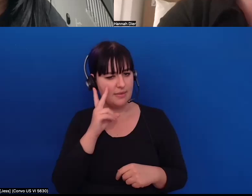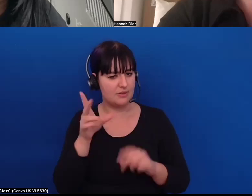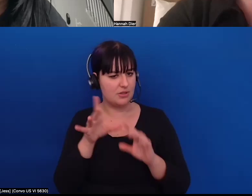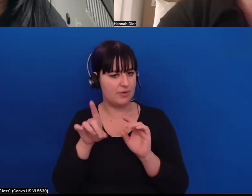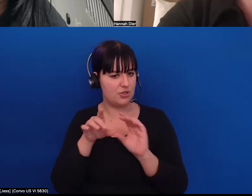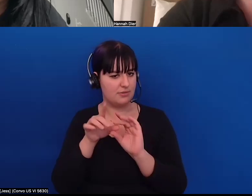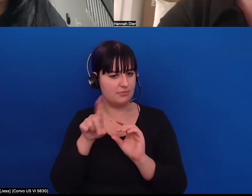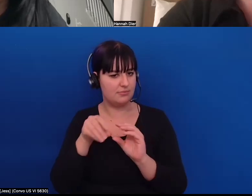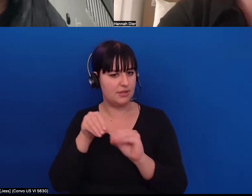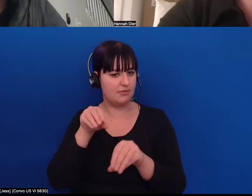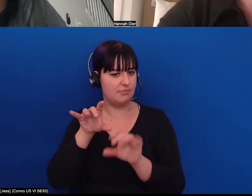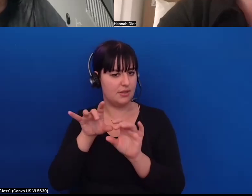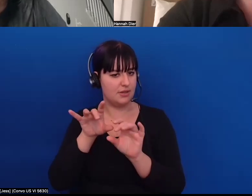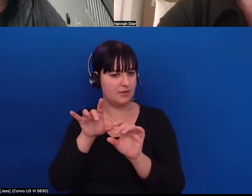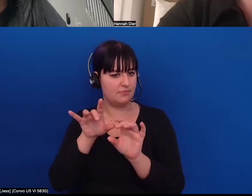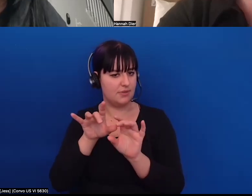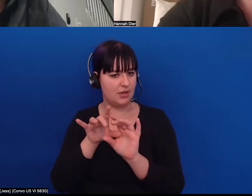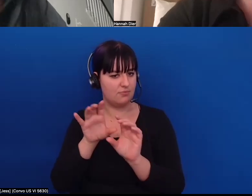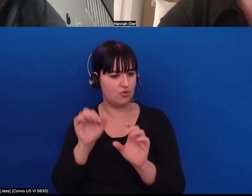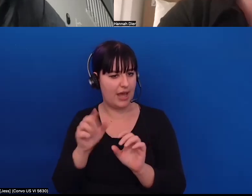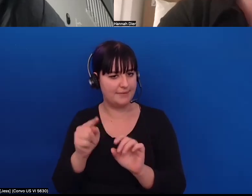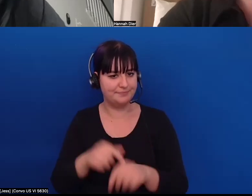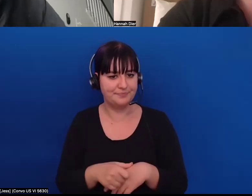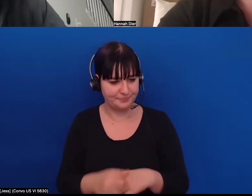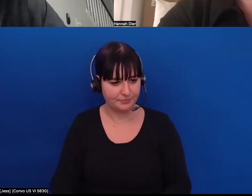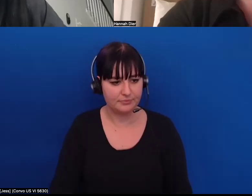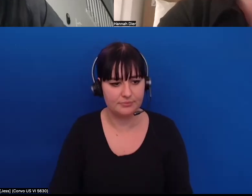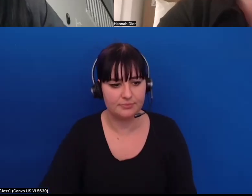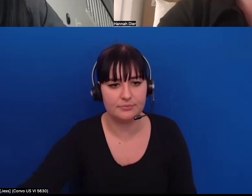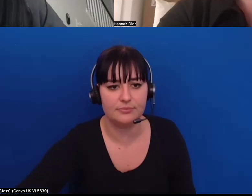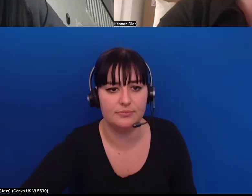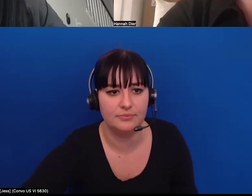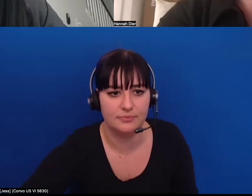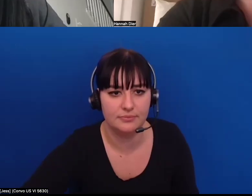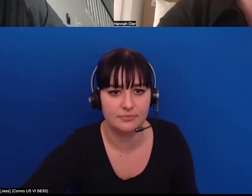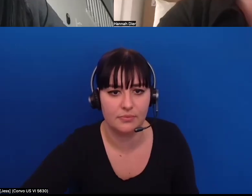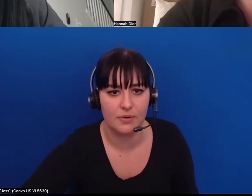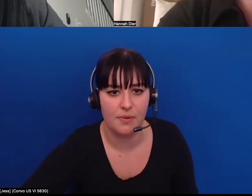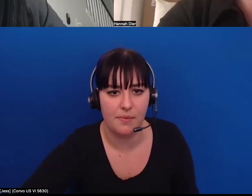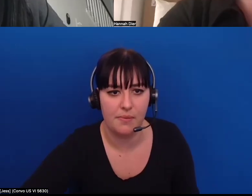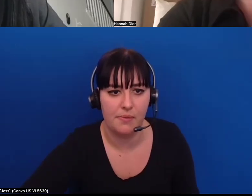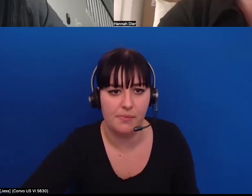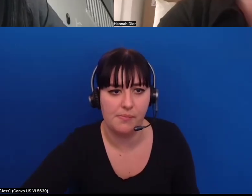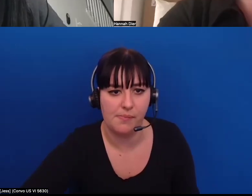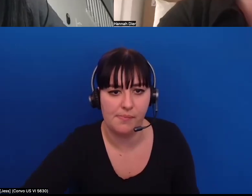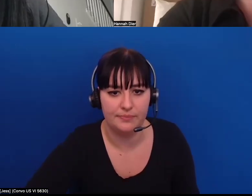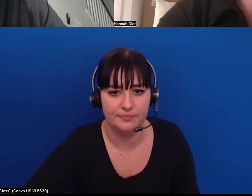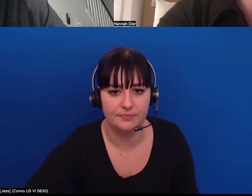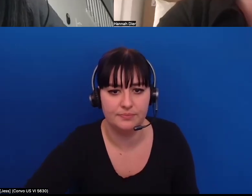I think there's a question in the chat. Sorry.